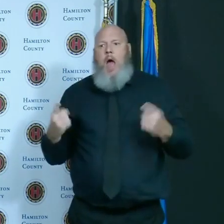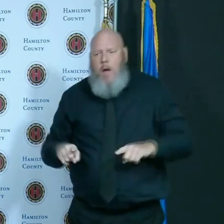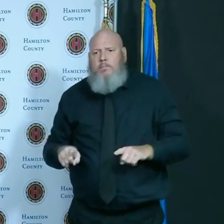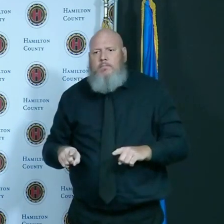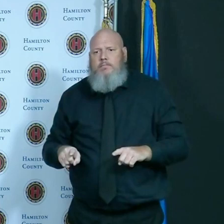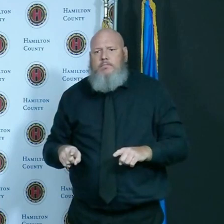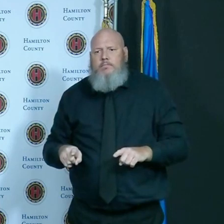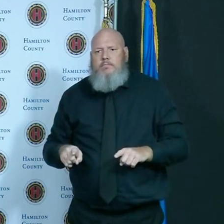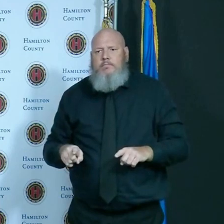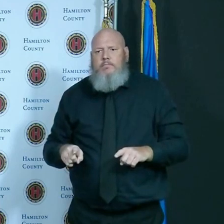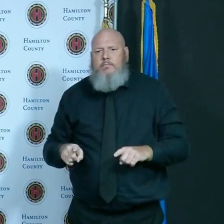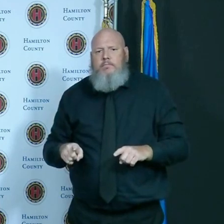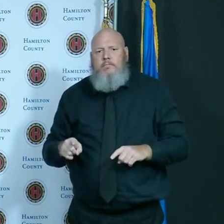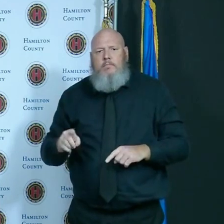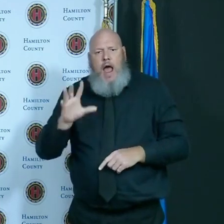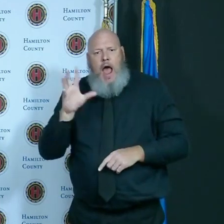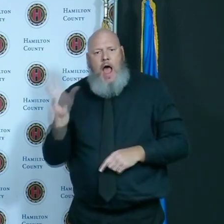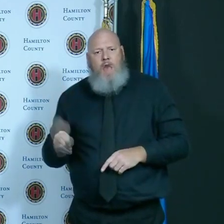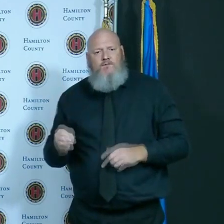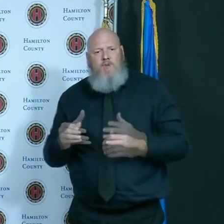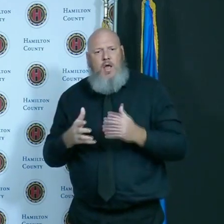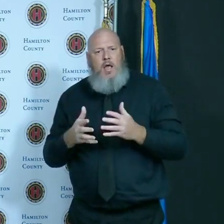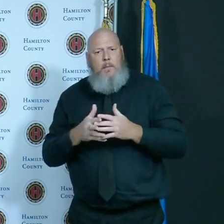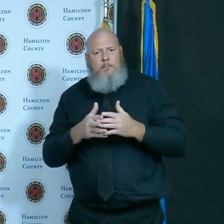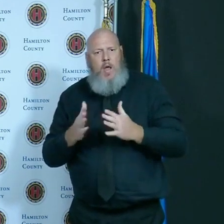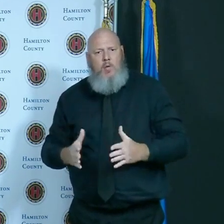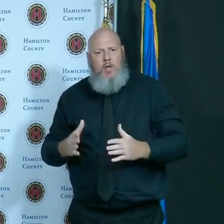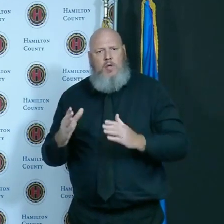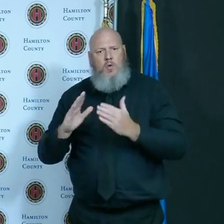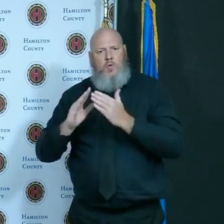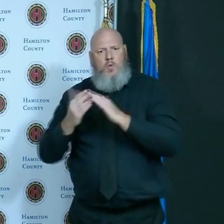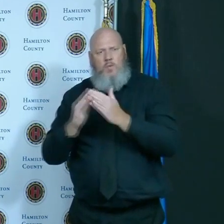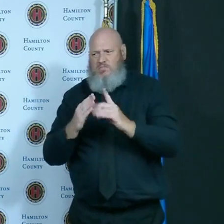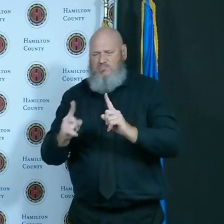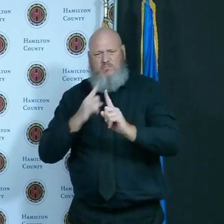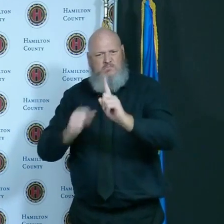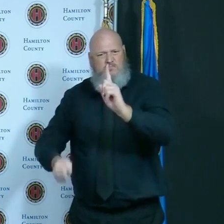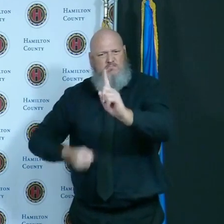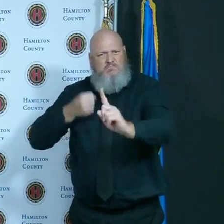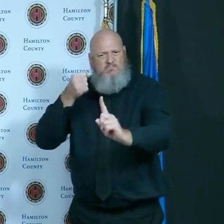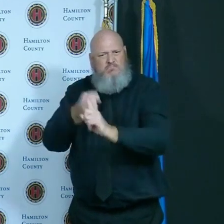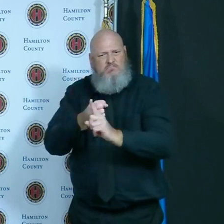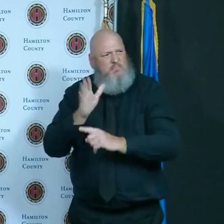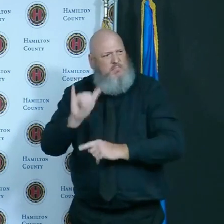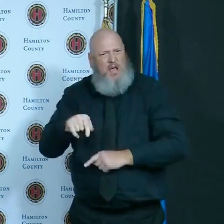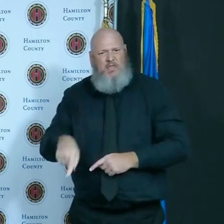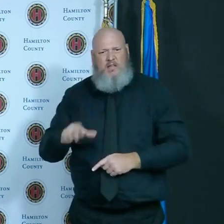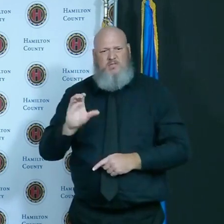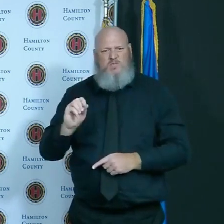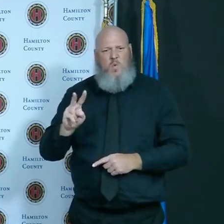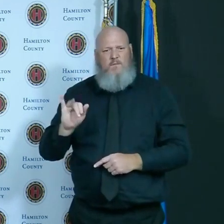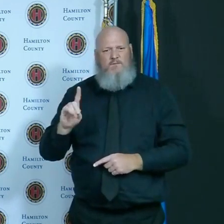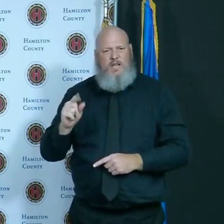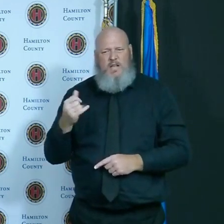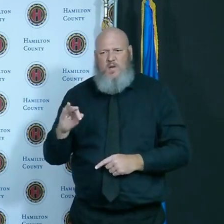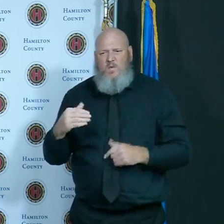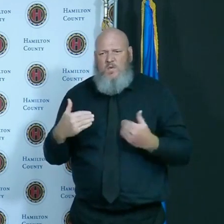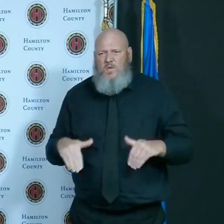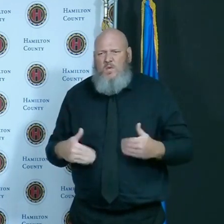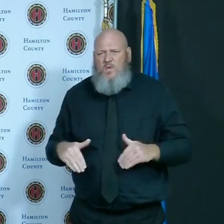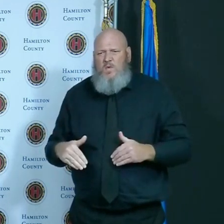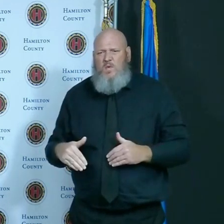American community. She suggested getting some athletes together to get a message out to our youth about